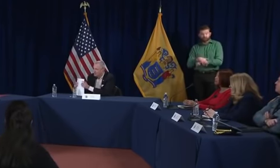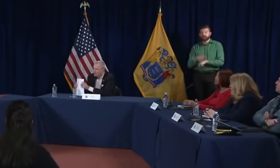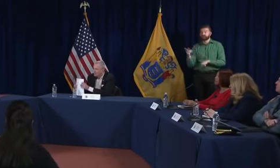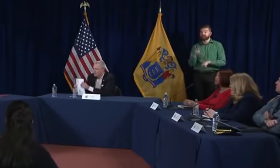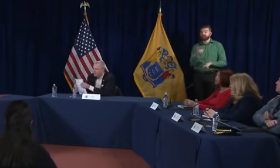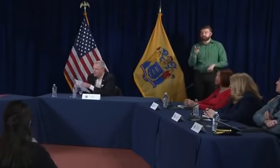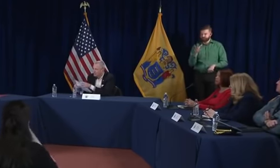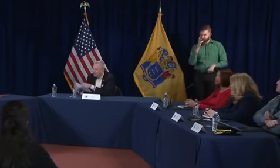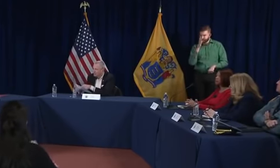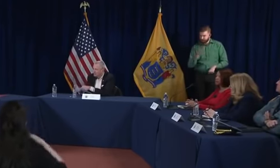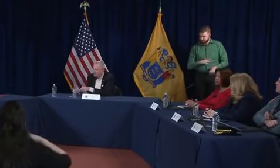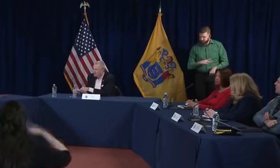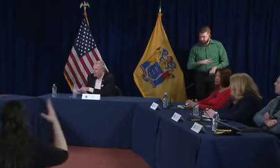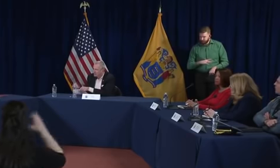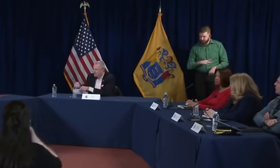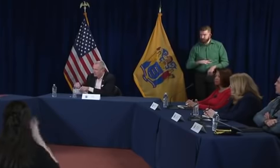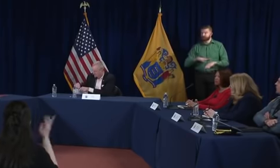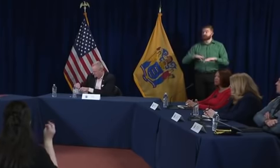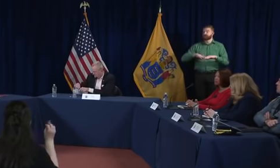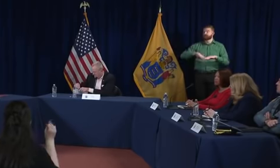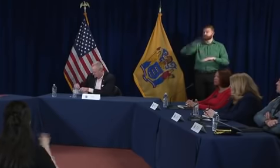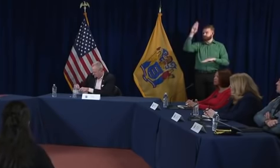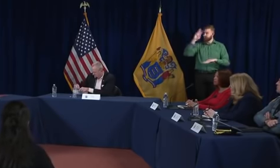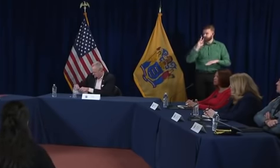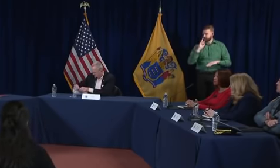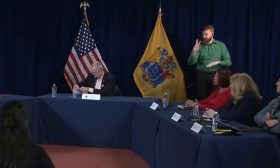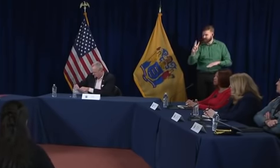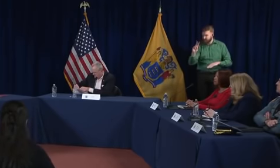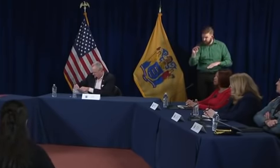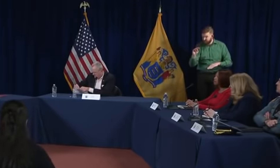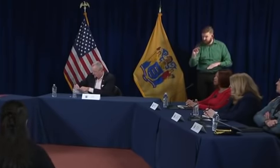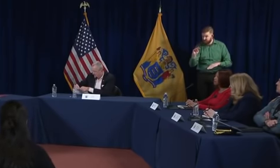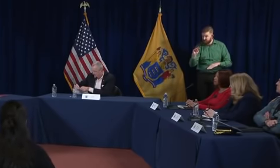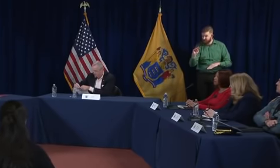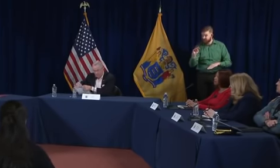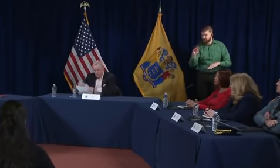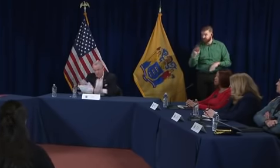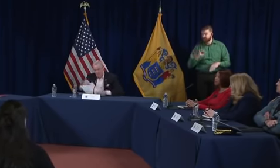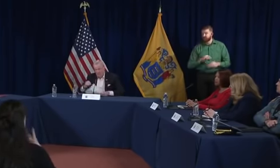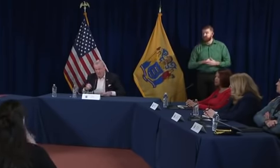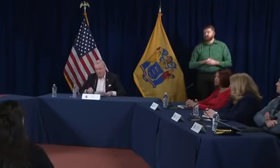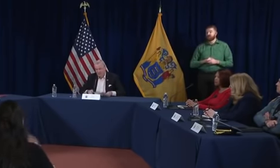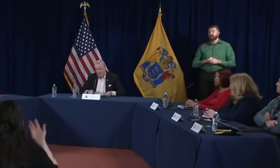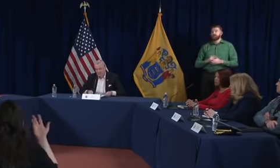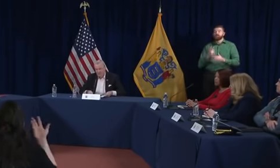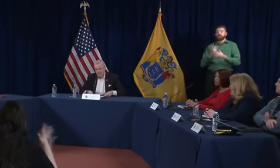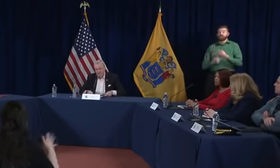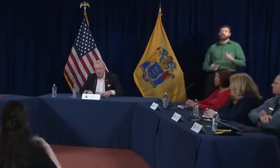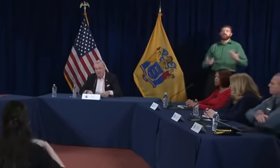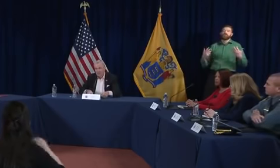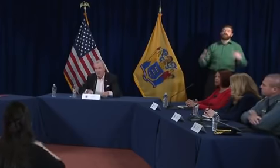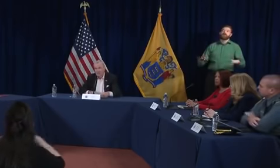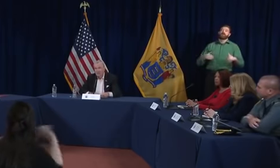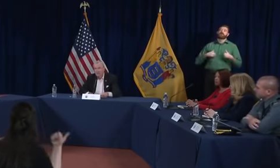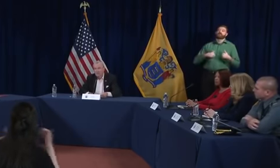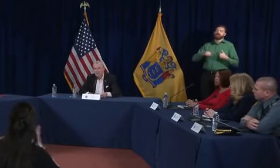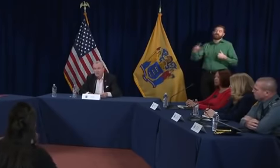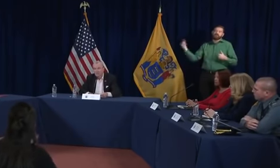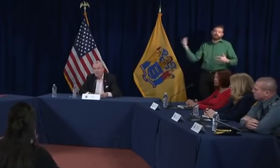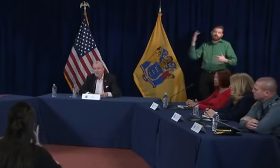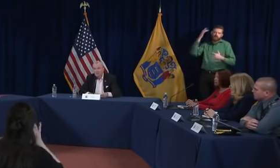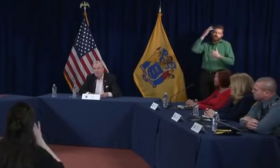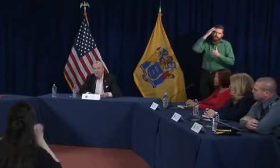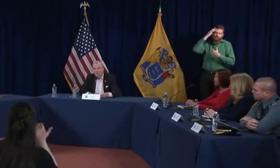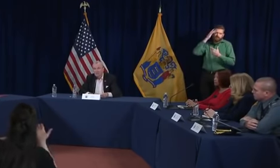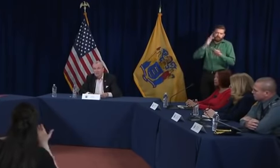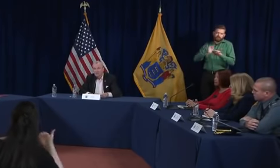over 60 years of age, both having underlying medical comorbids, but I don't have